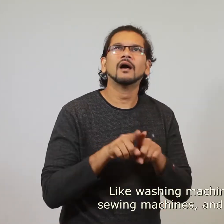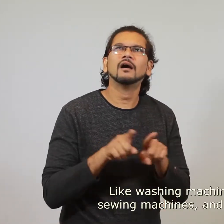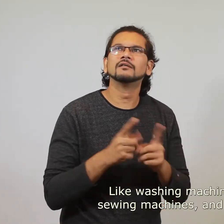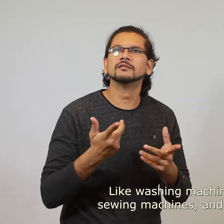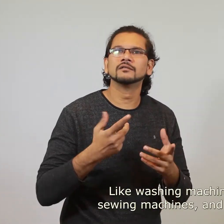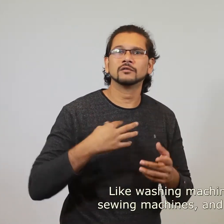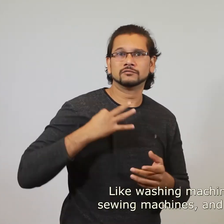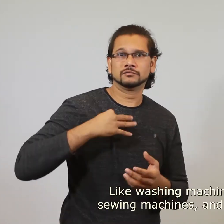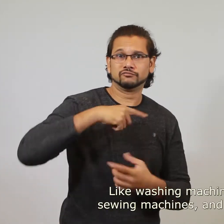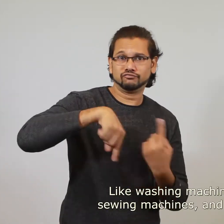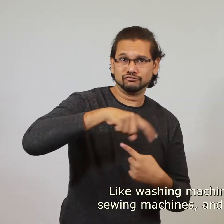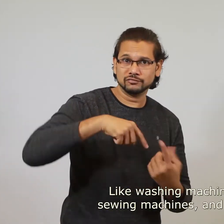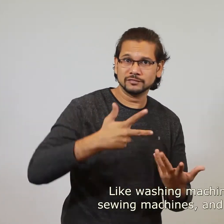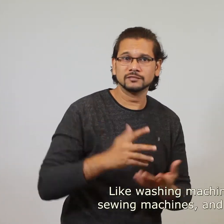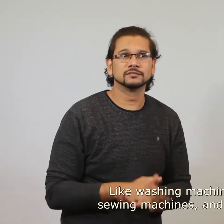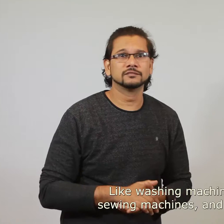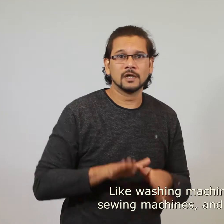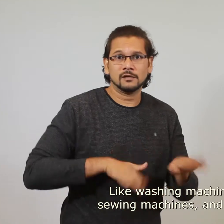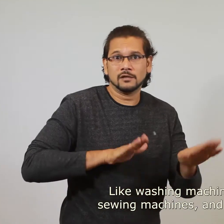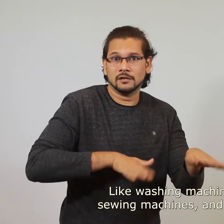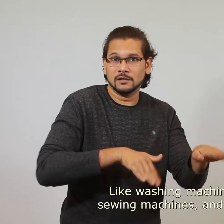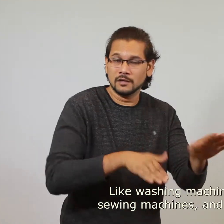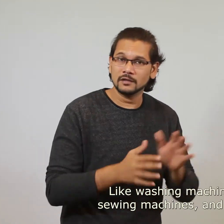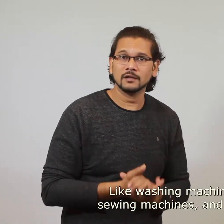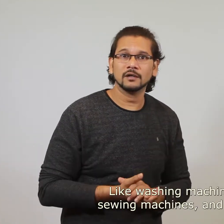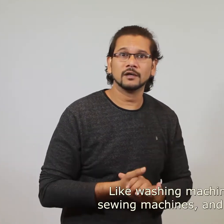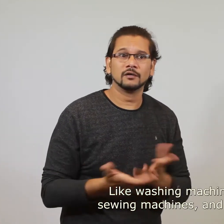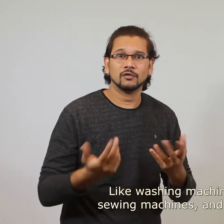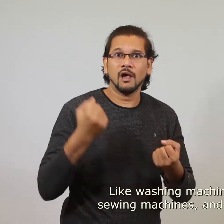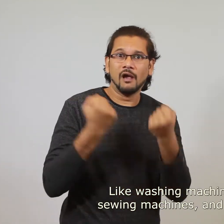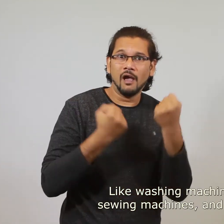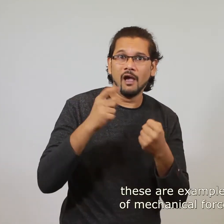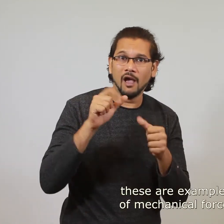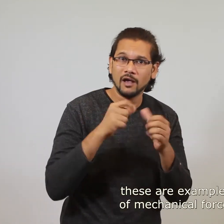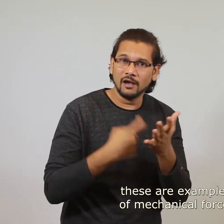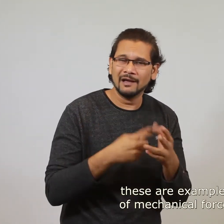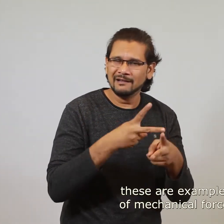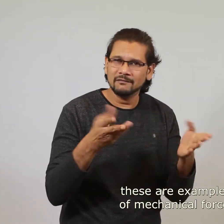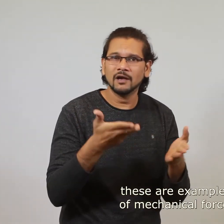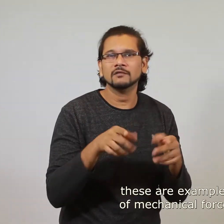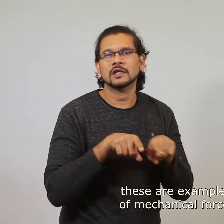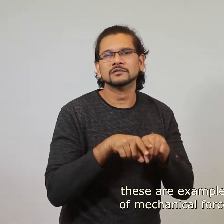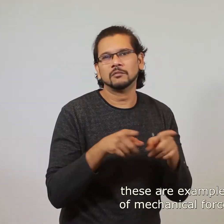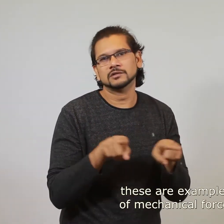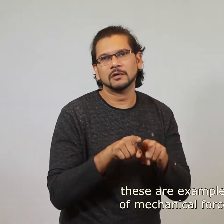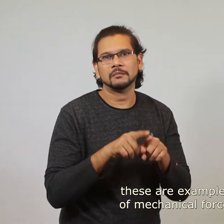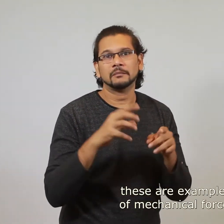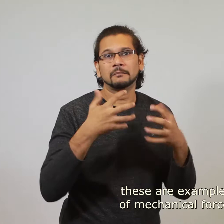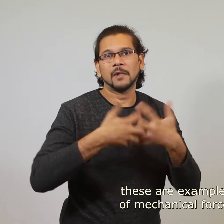Like washing machines, sewing machines, and cars. These are examples